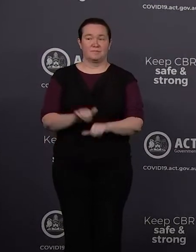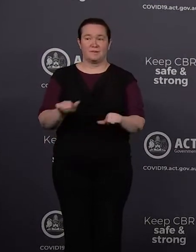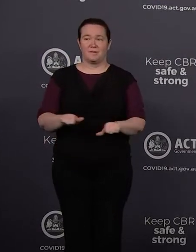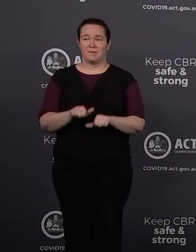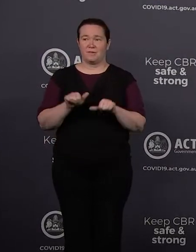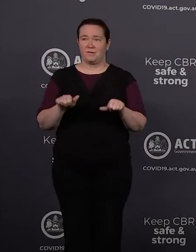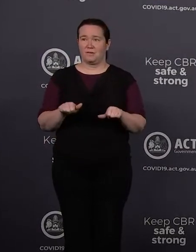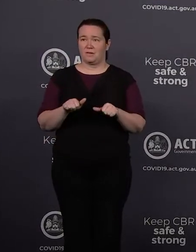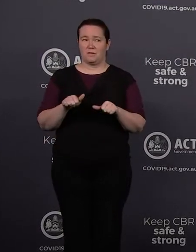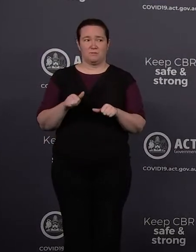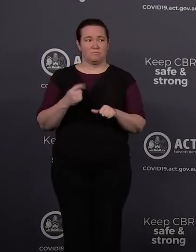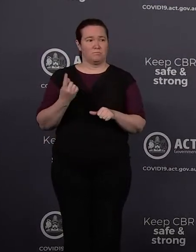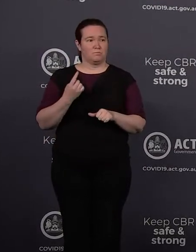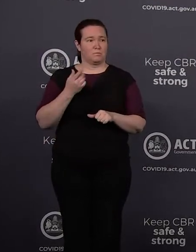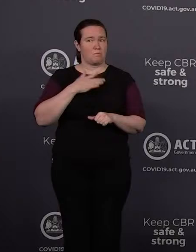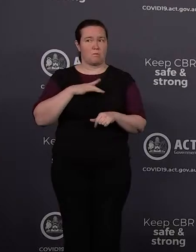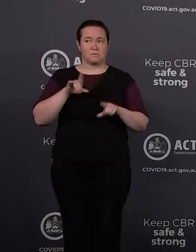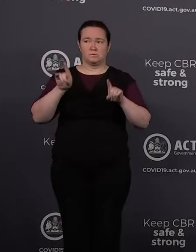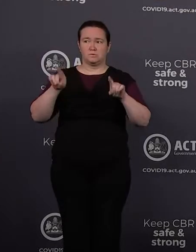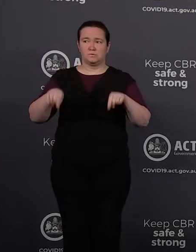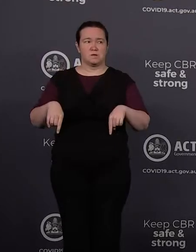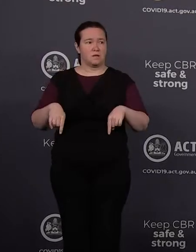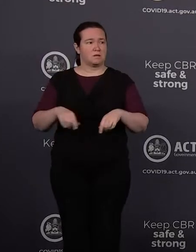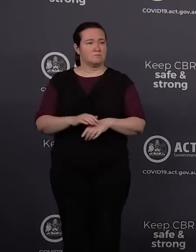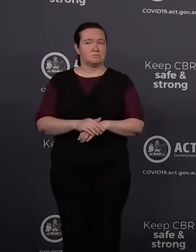Okay, who'd like to begin this morning?